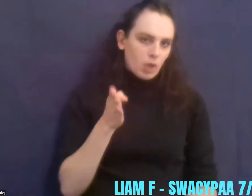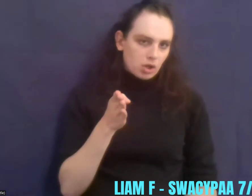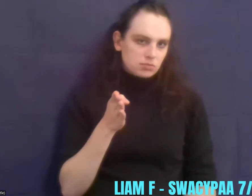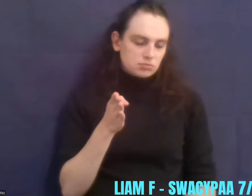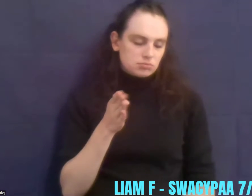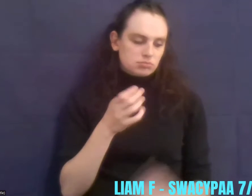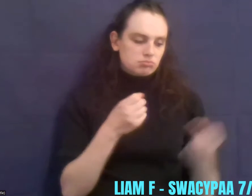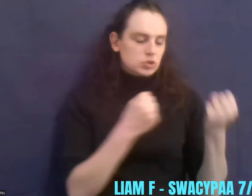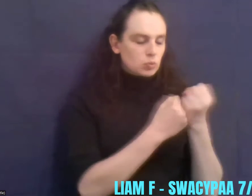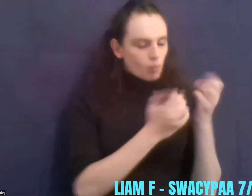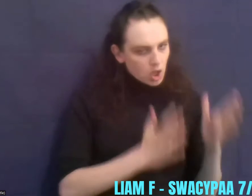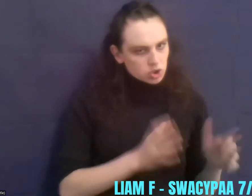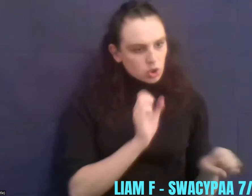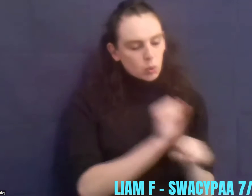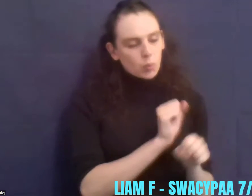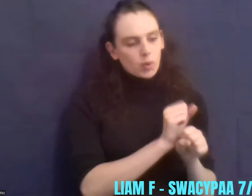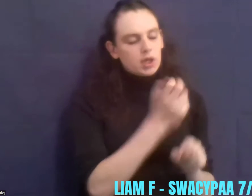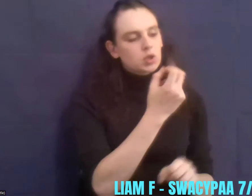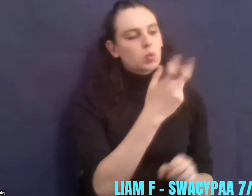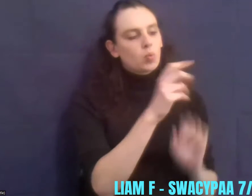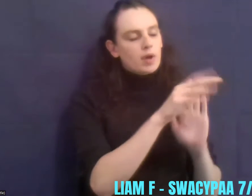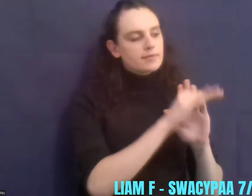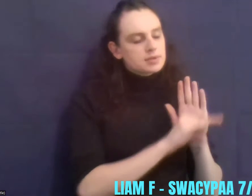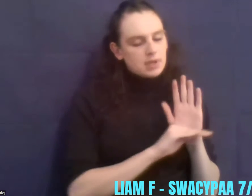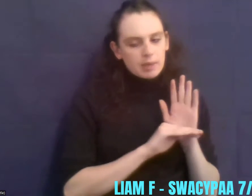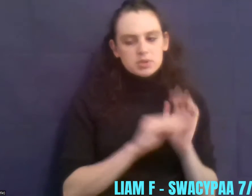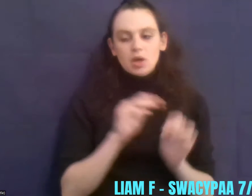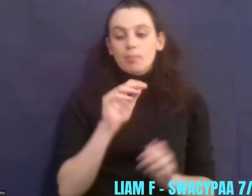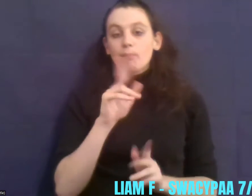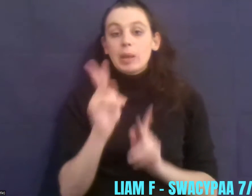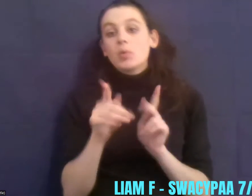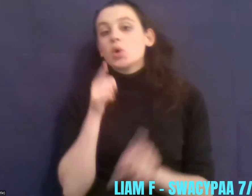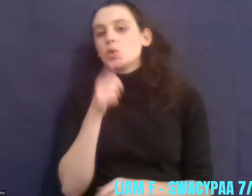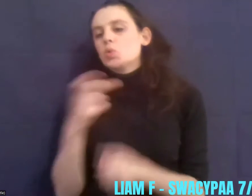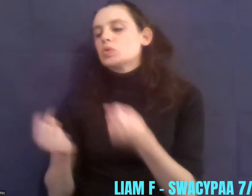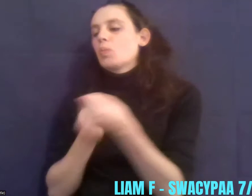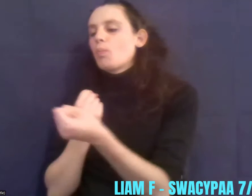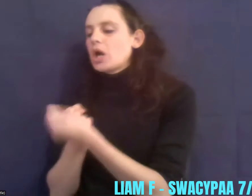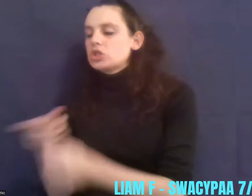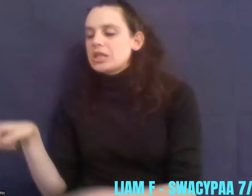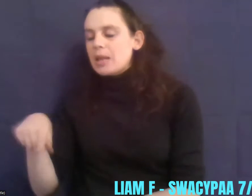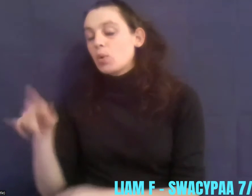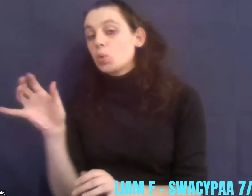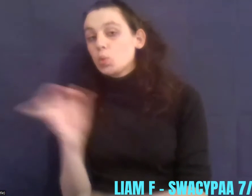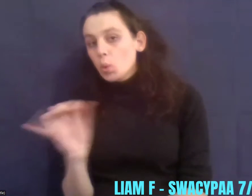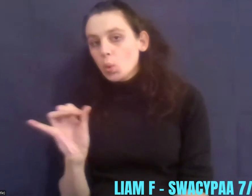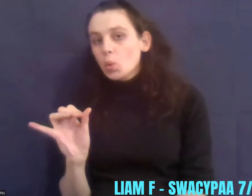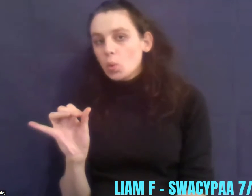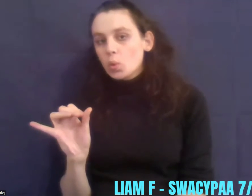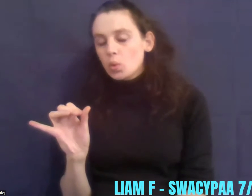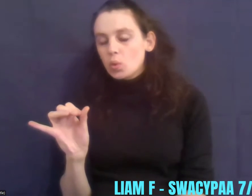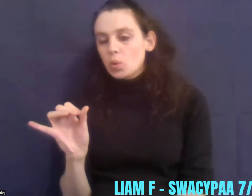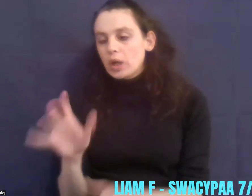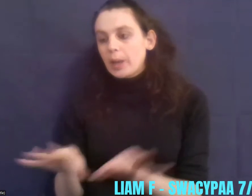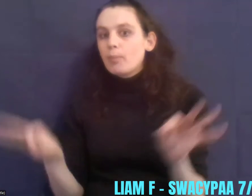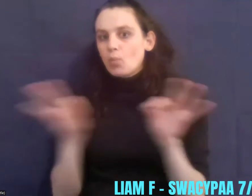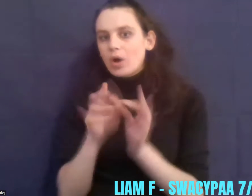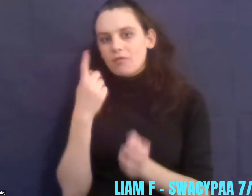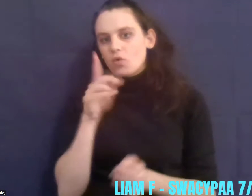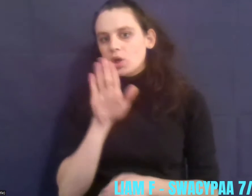with sponsors and with your sponsees. And yeah, for me, I think,